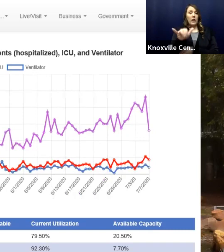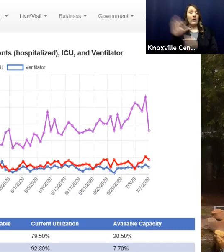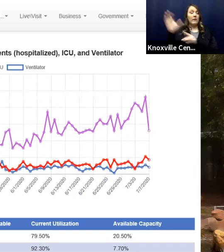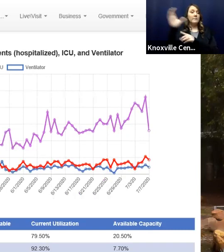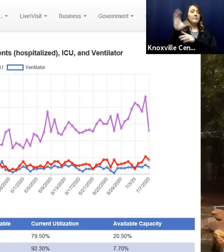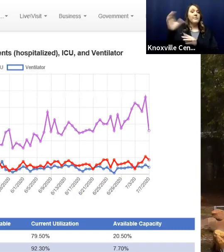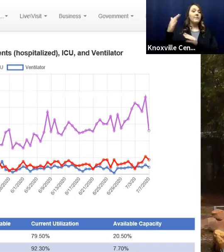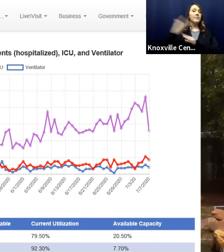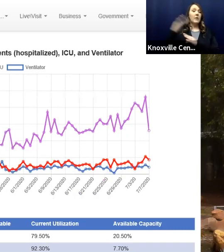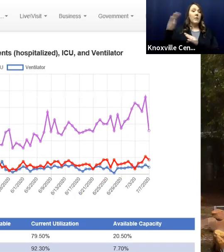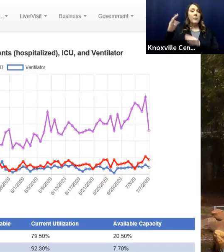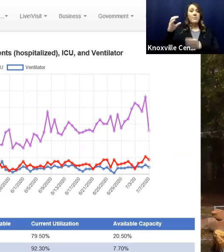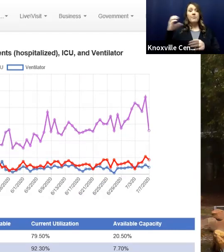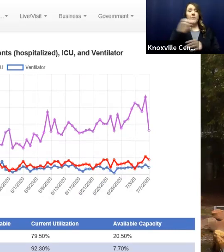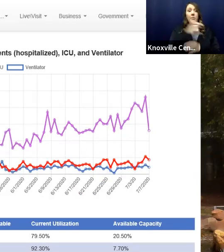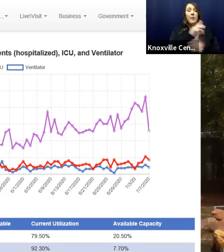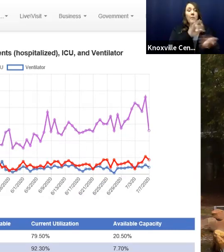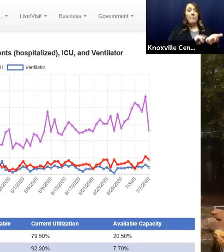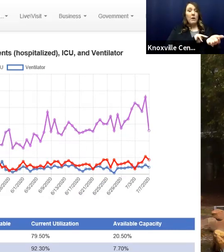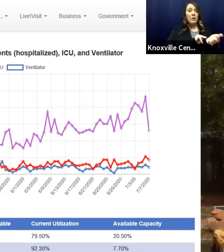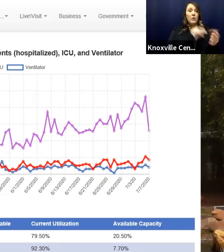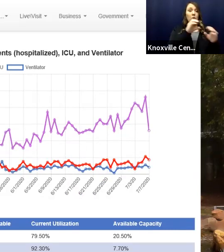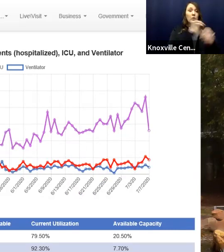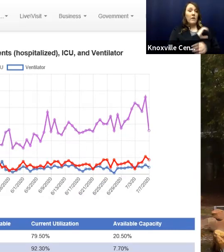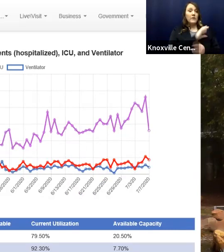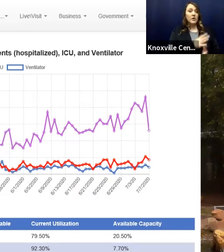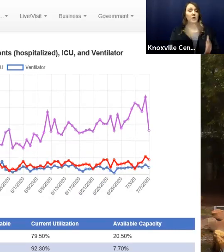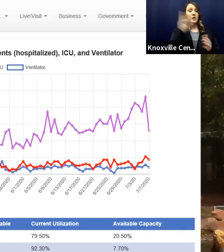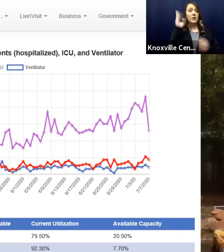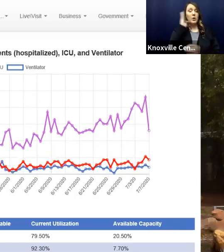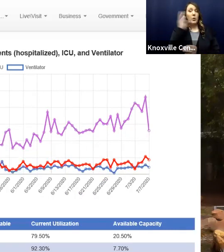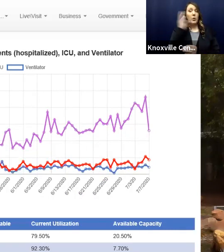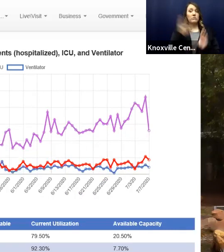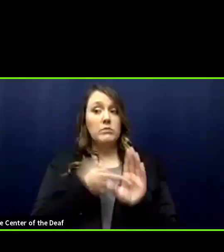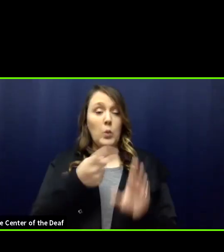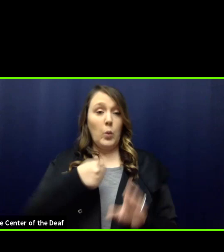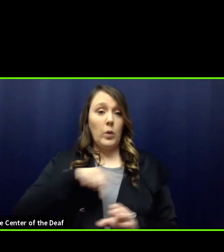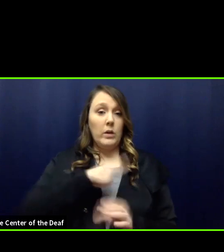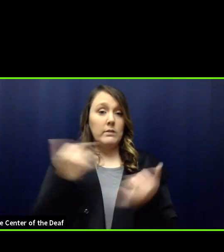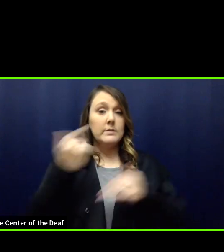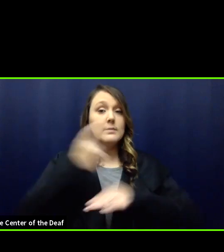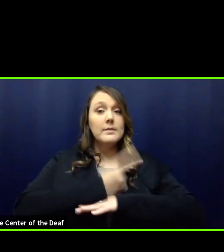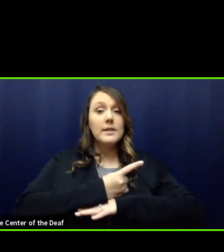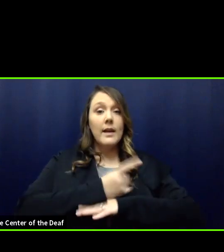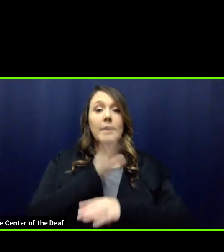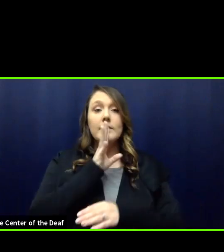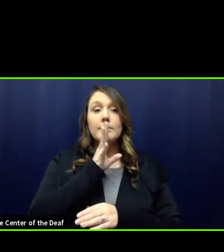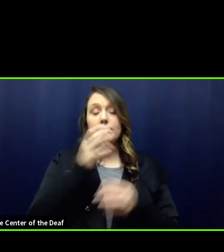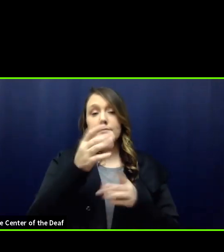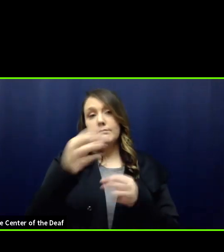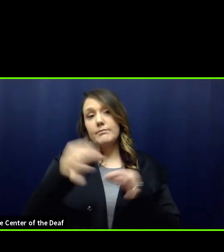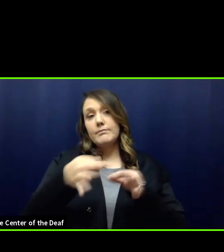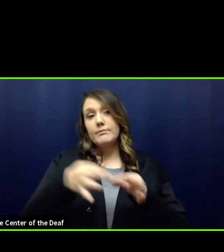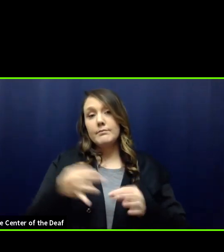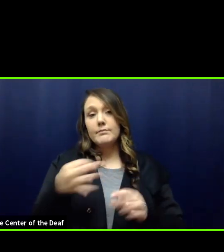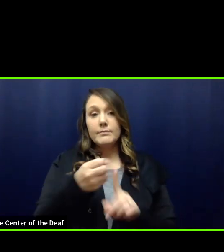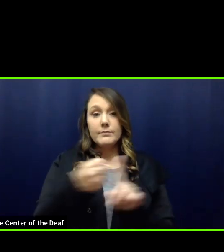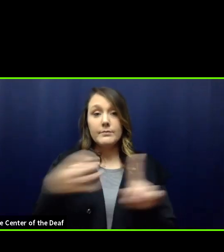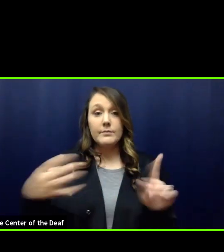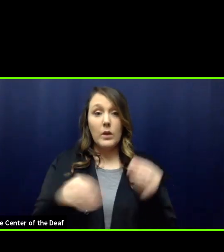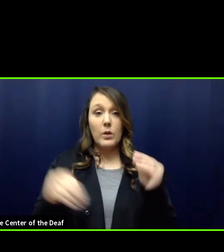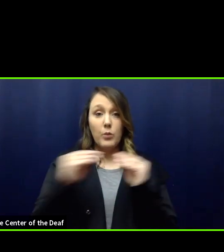Center and a representative of our regional hospitals, is joining us today to speak about this further. I'll now turn it over to